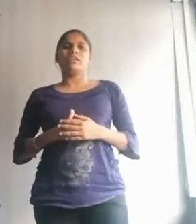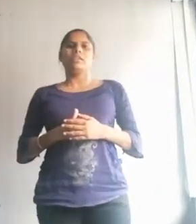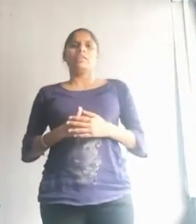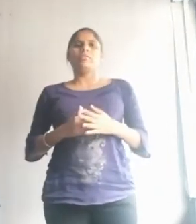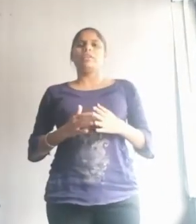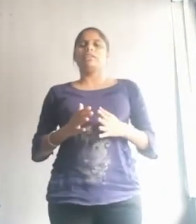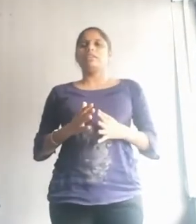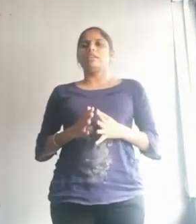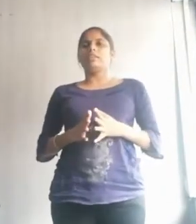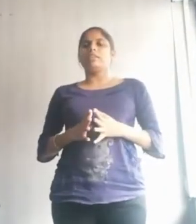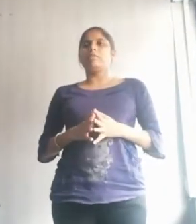method